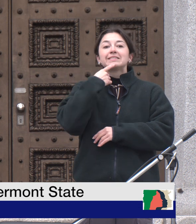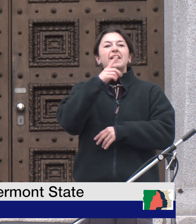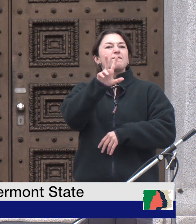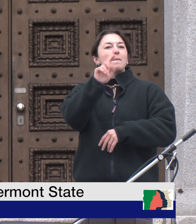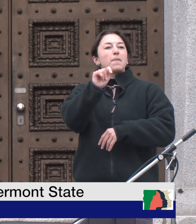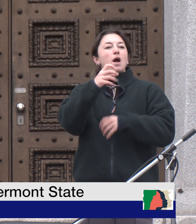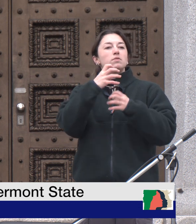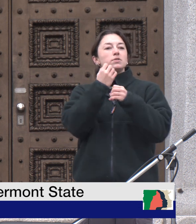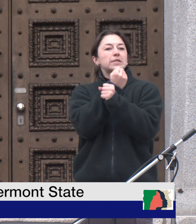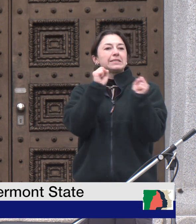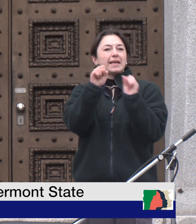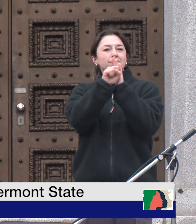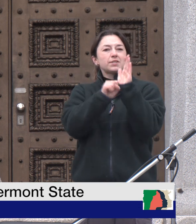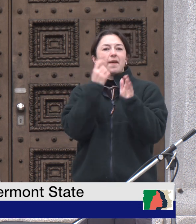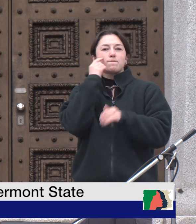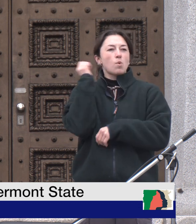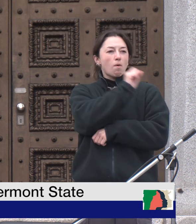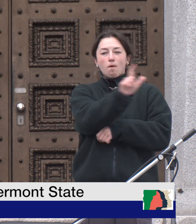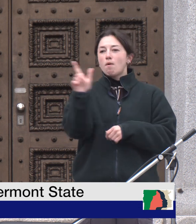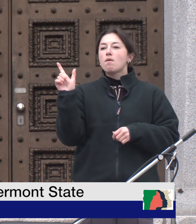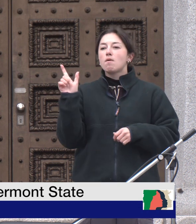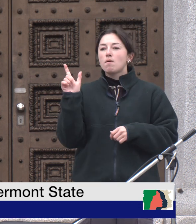state.